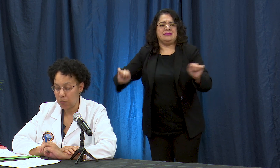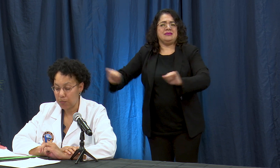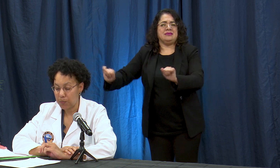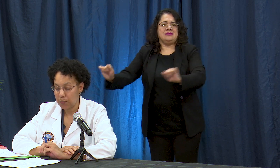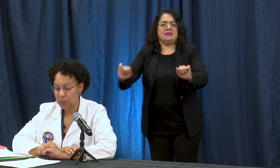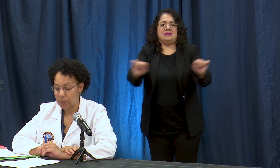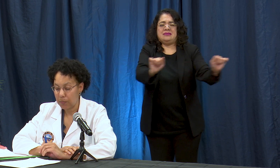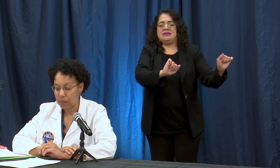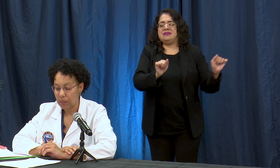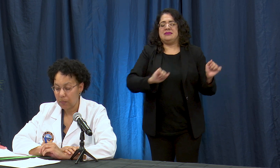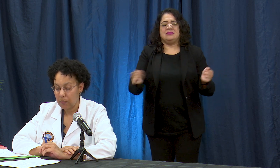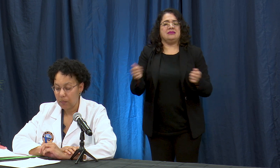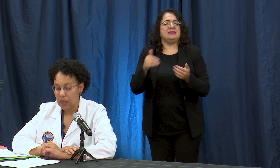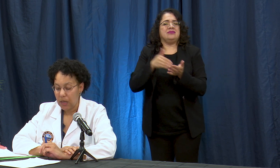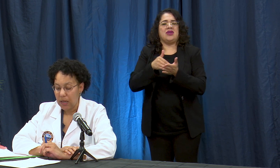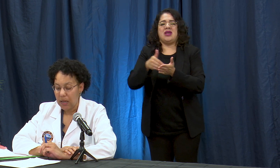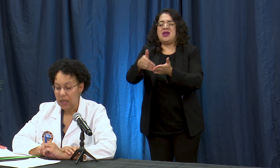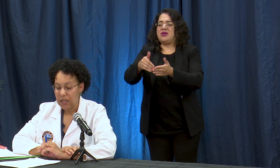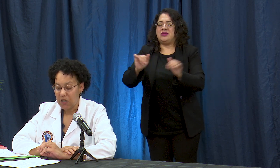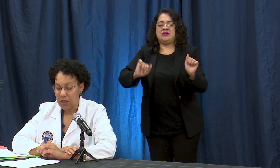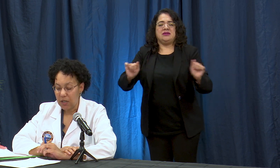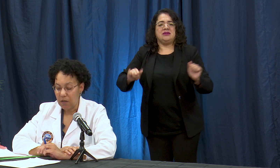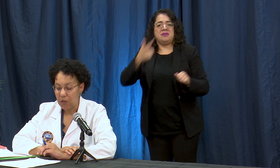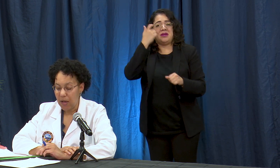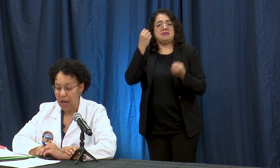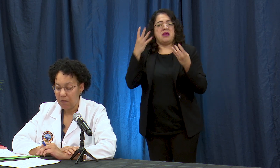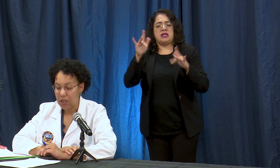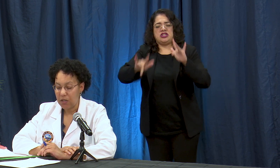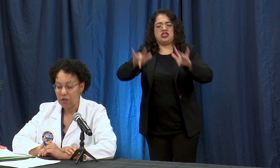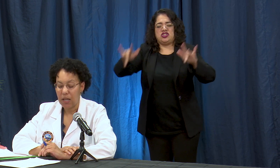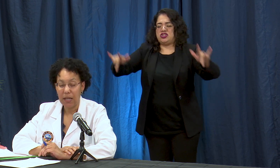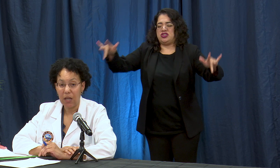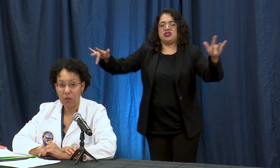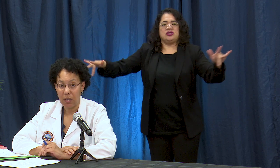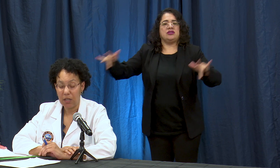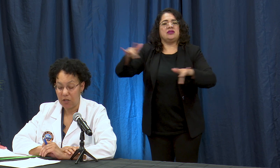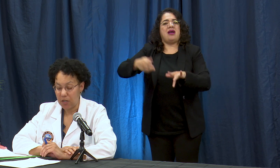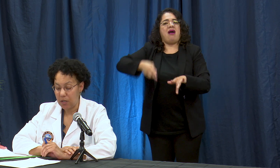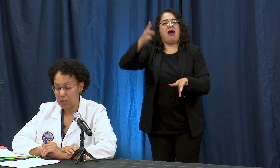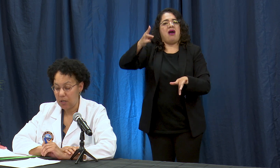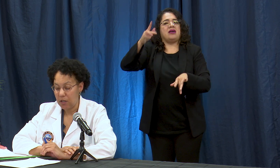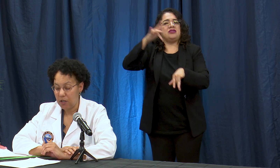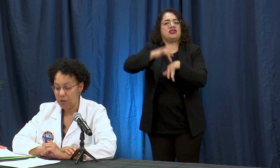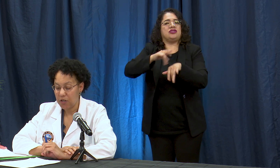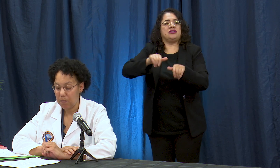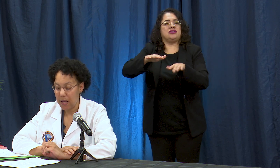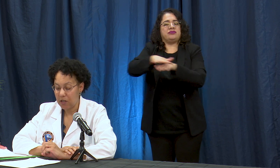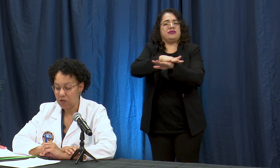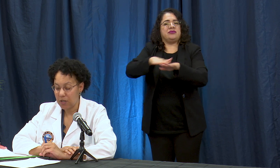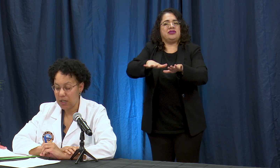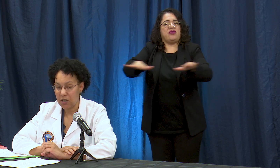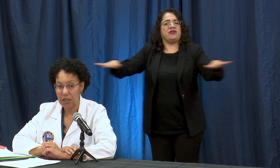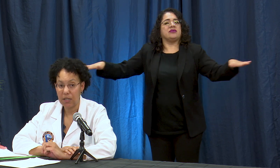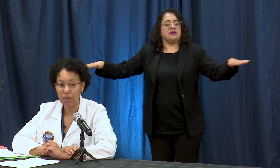your home. In addition, if you have an underlying health condition, you should